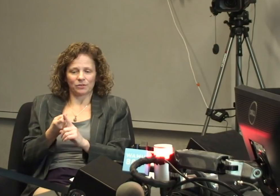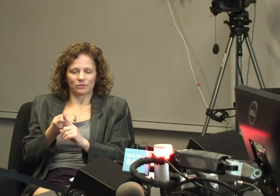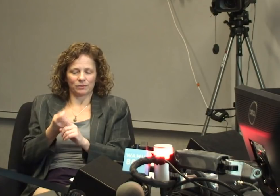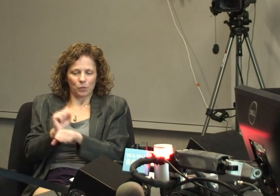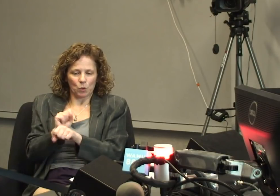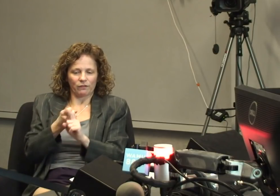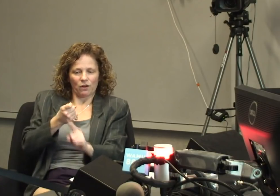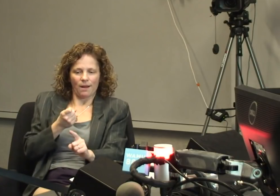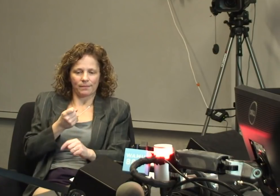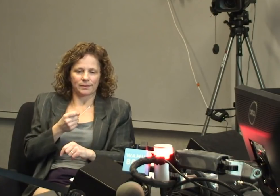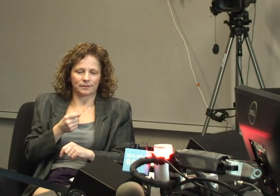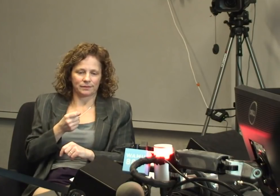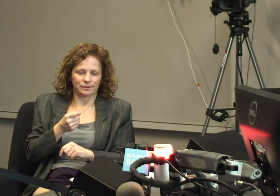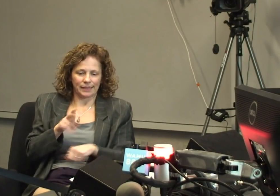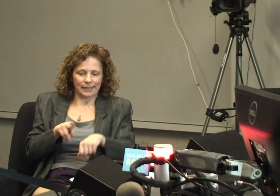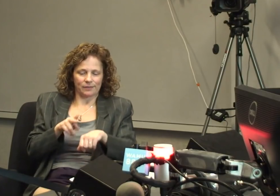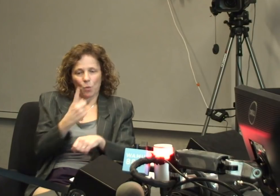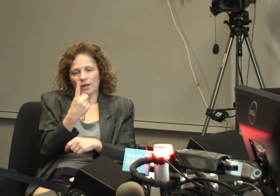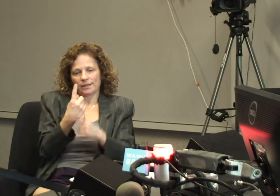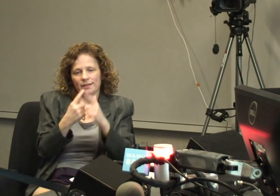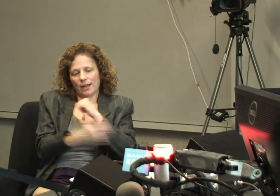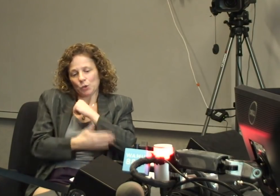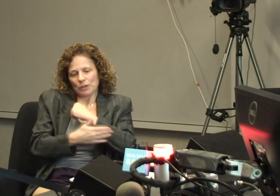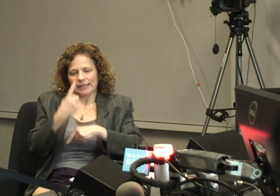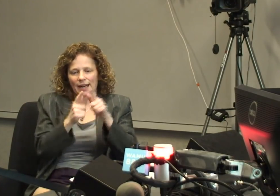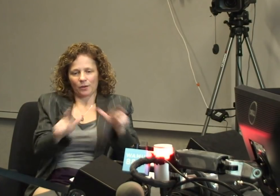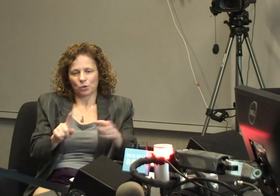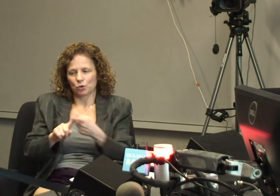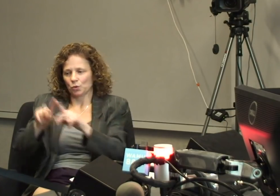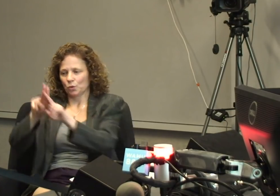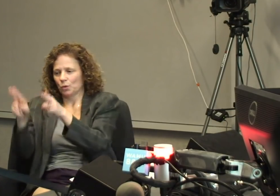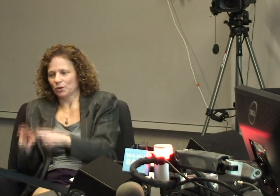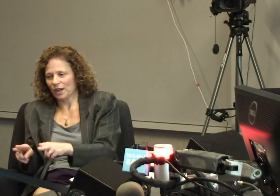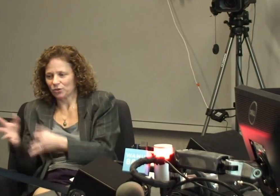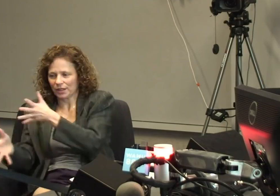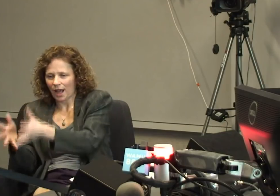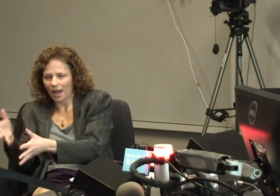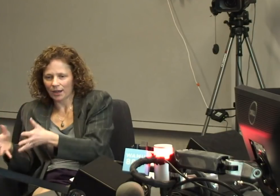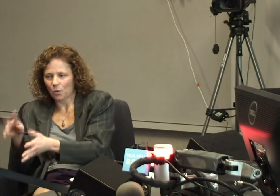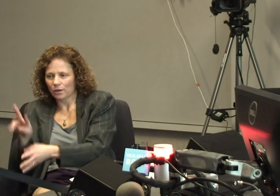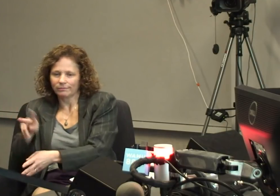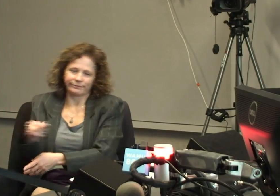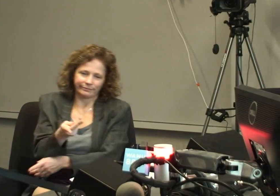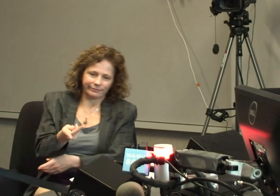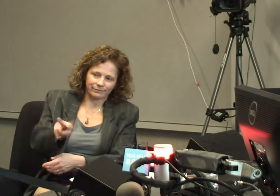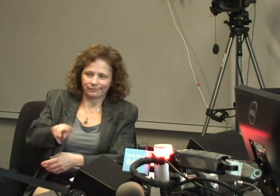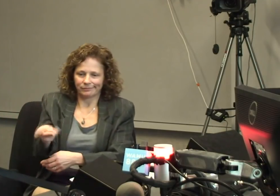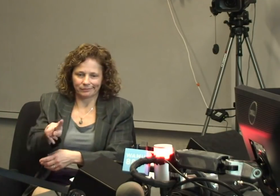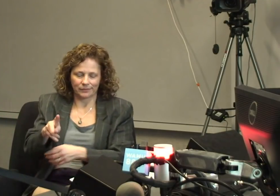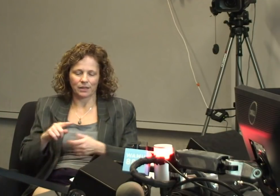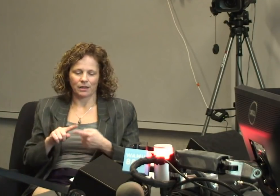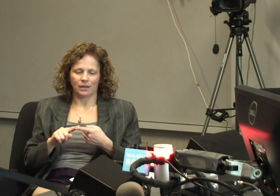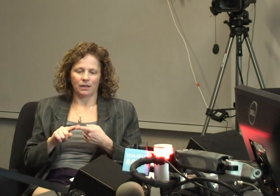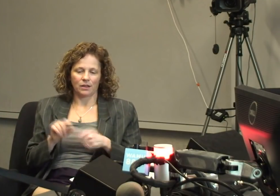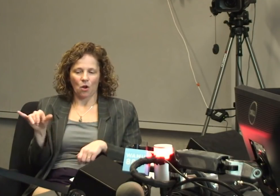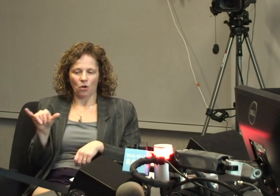arenas, sometimes working from one particular indigenous sign language into international sign language or from international sign